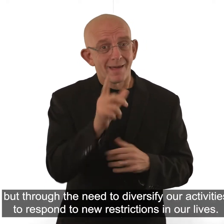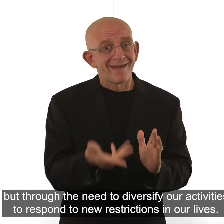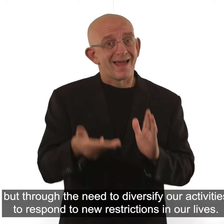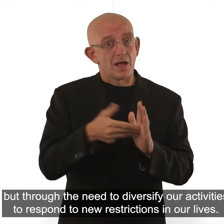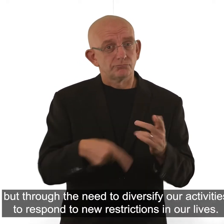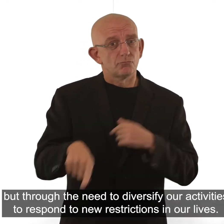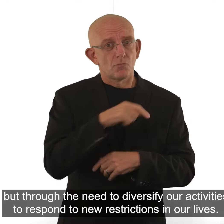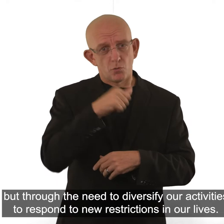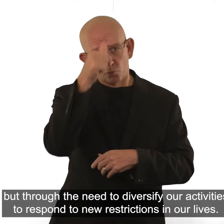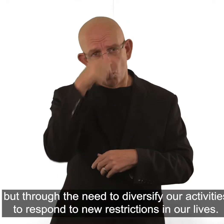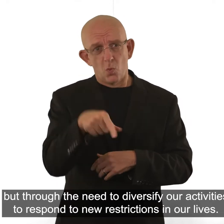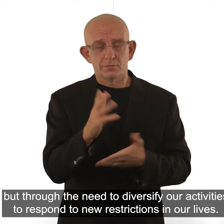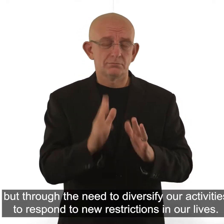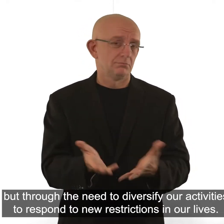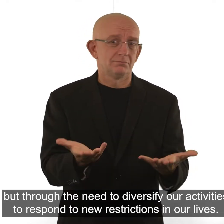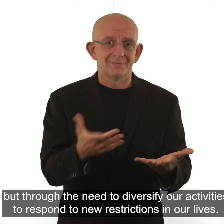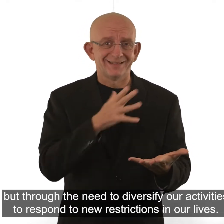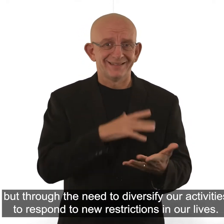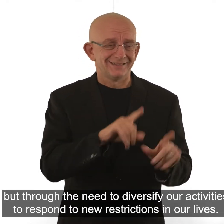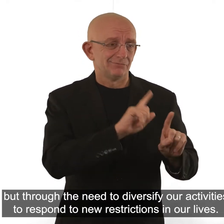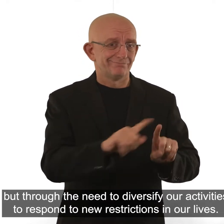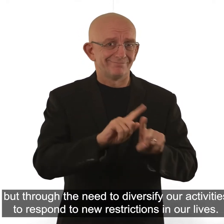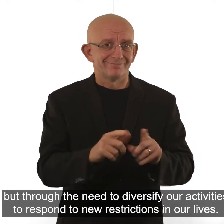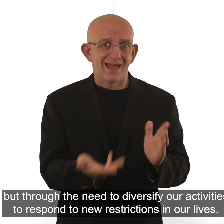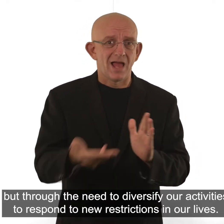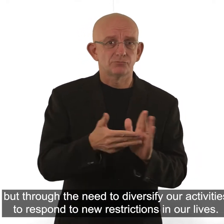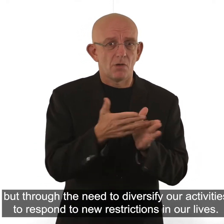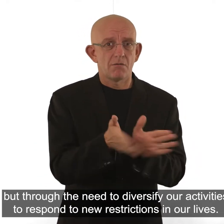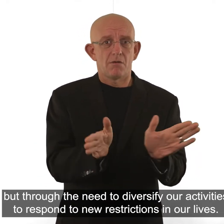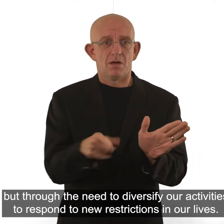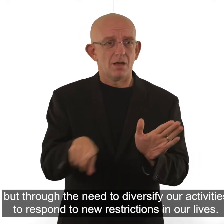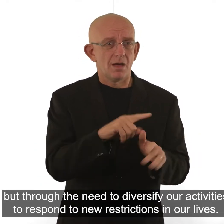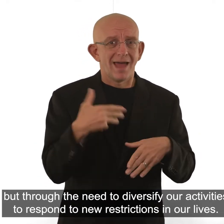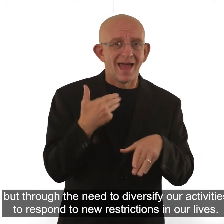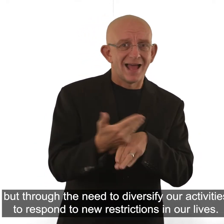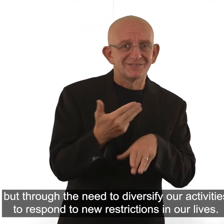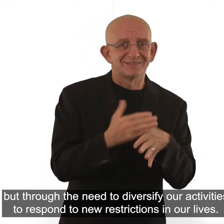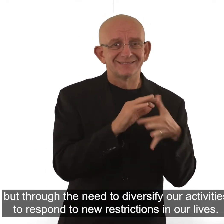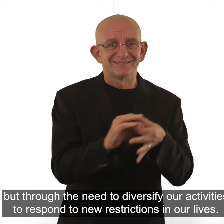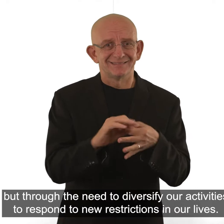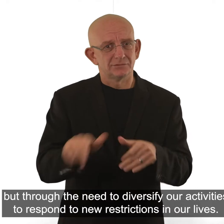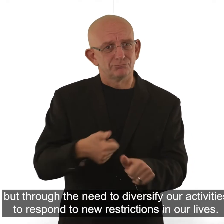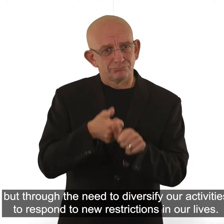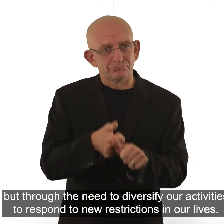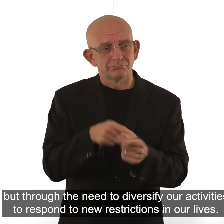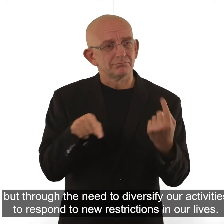but through the need to diversify our activities to respond to new restrictions in our lives.